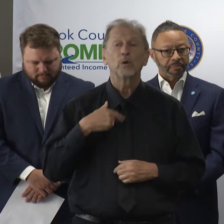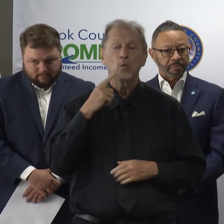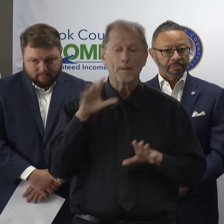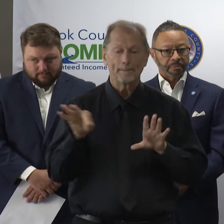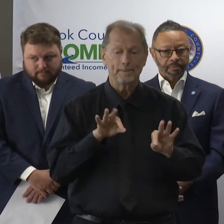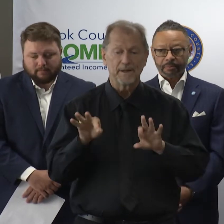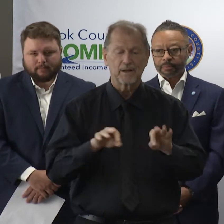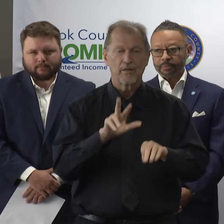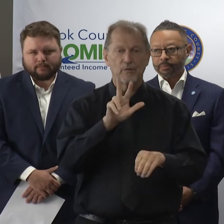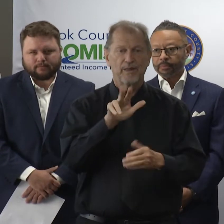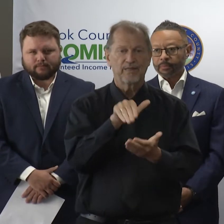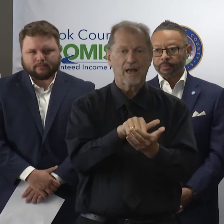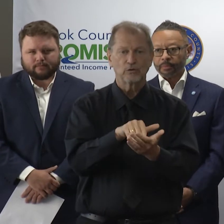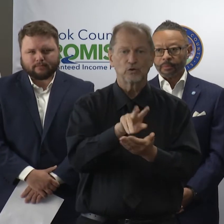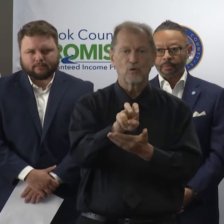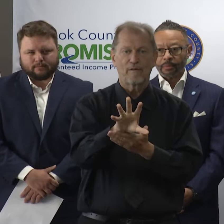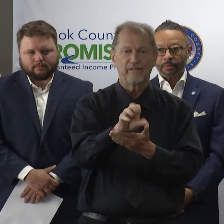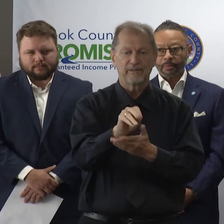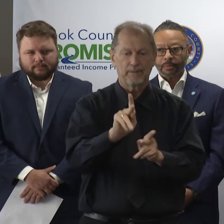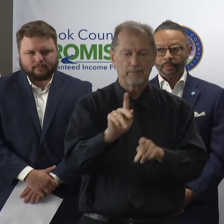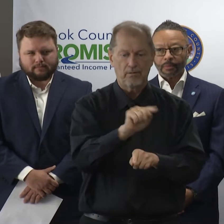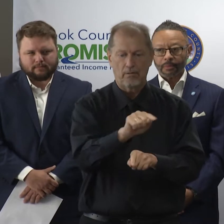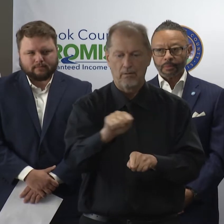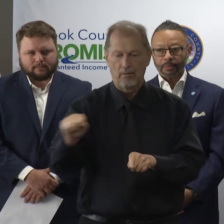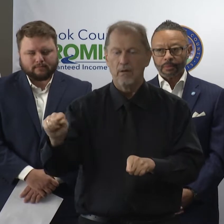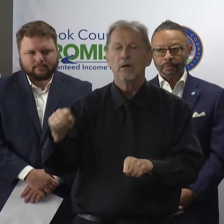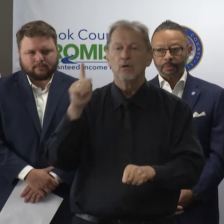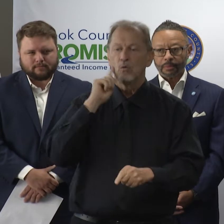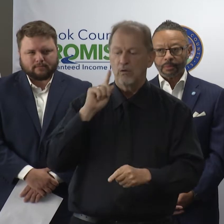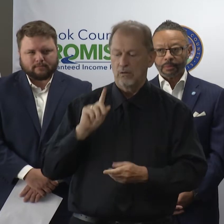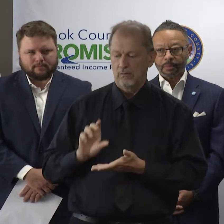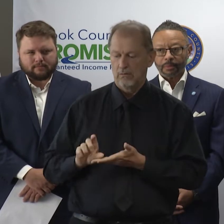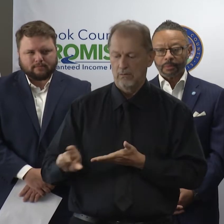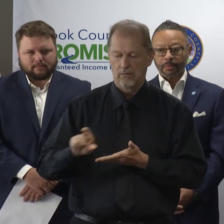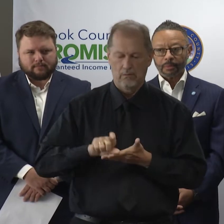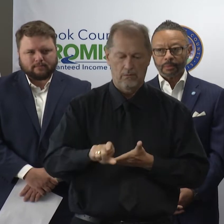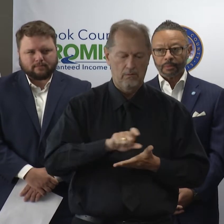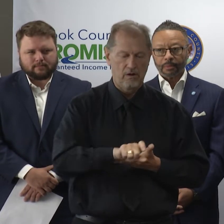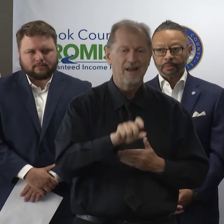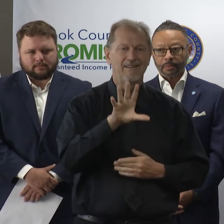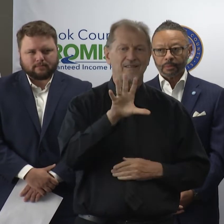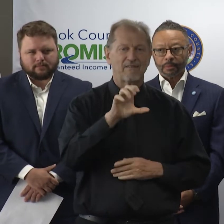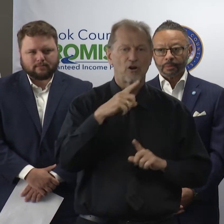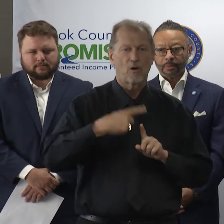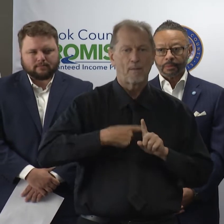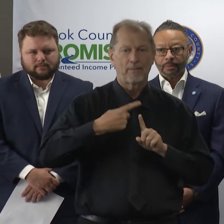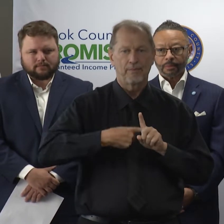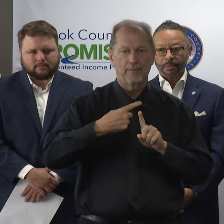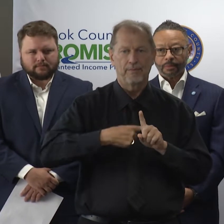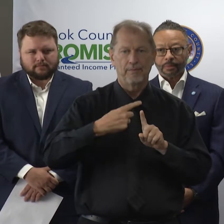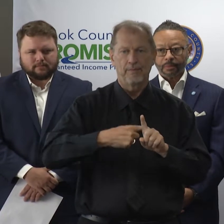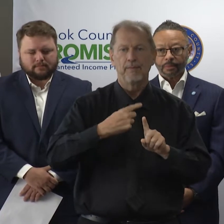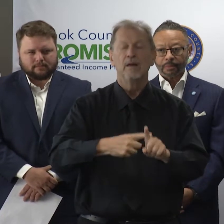3,250 participants who will receive $500 cash payments for the next 2 years.